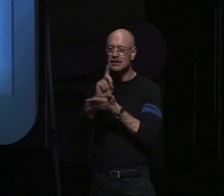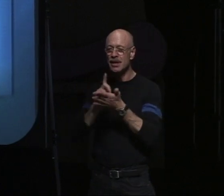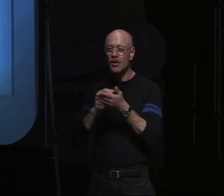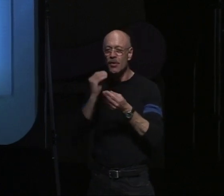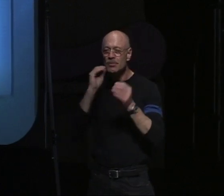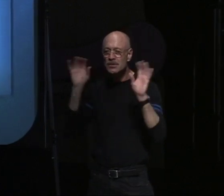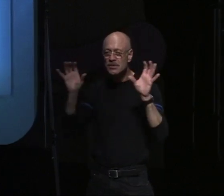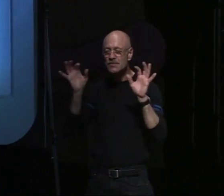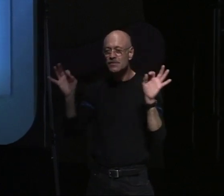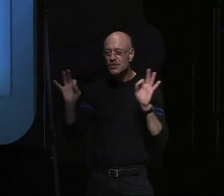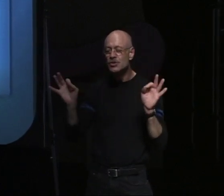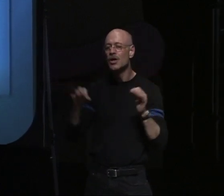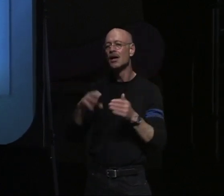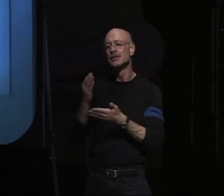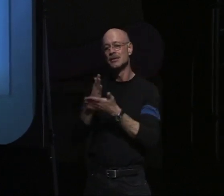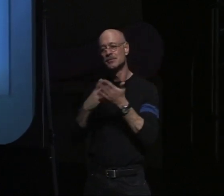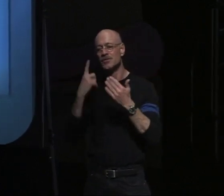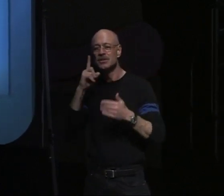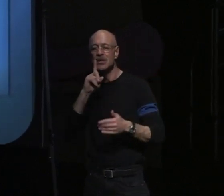When I worked at